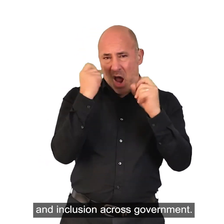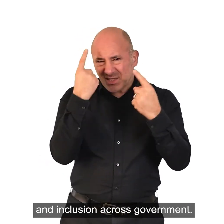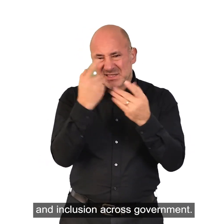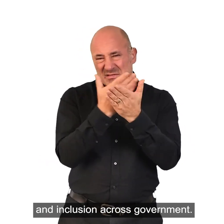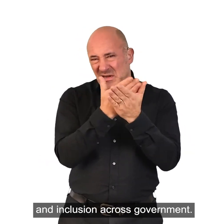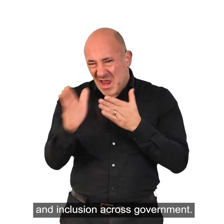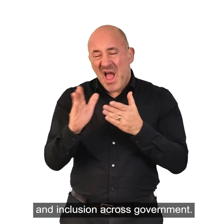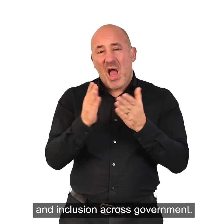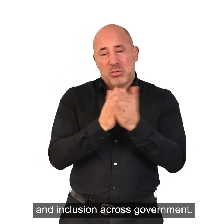government.